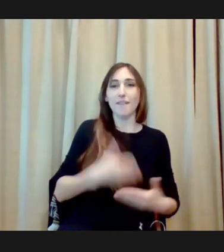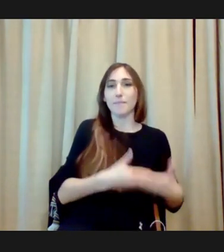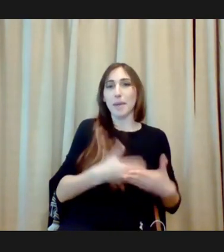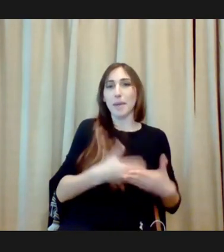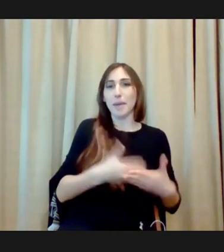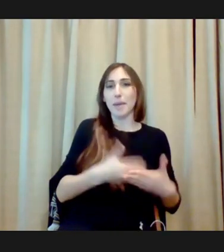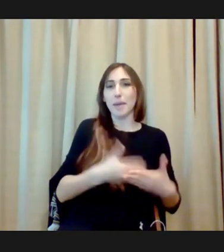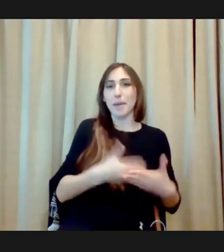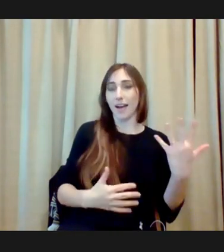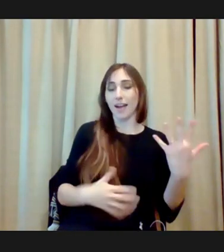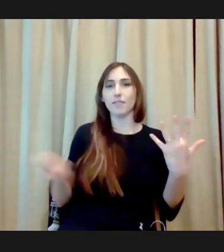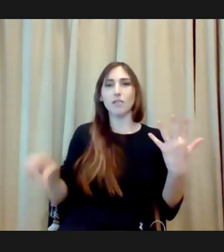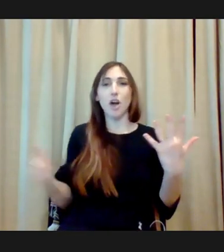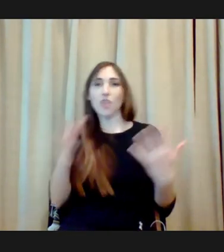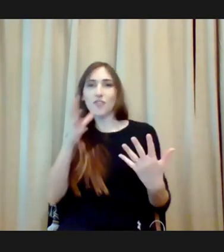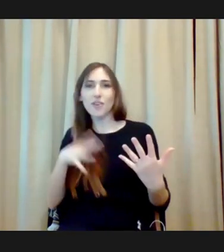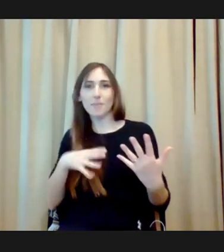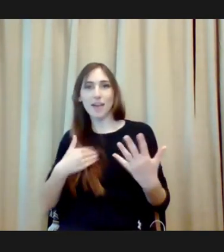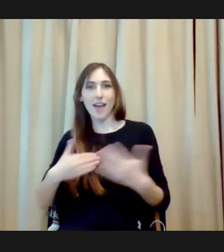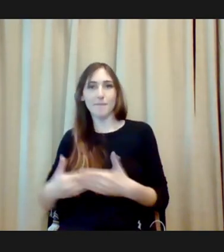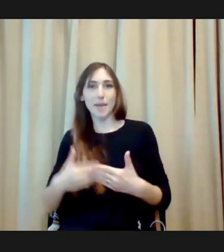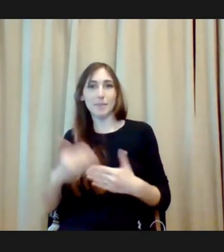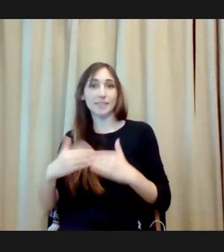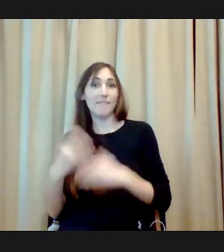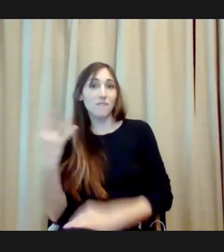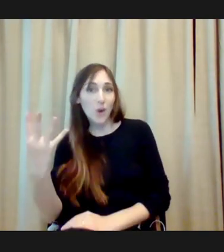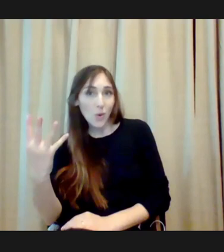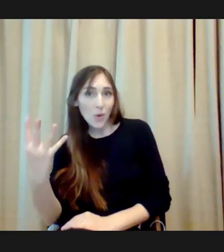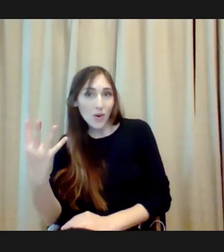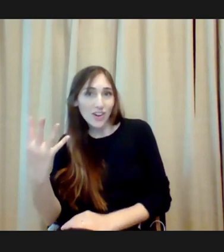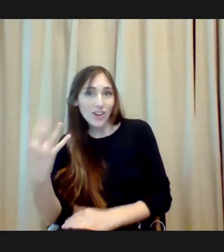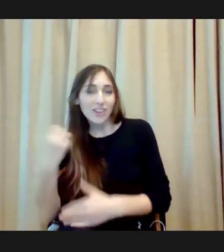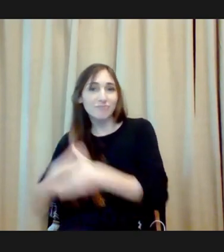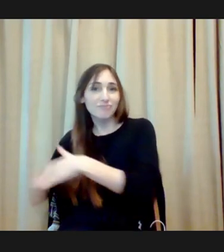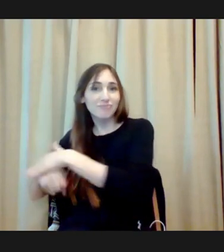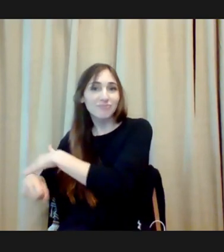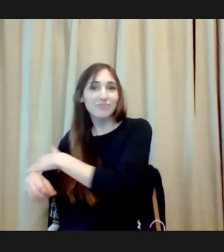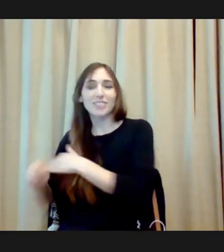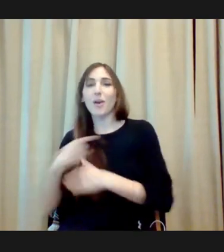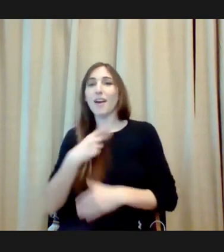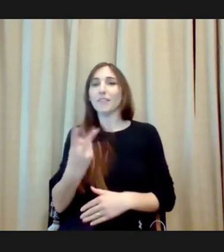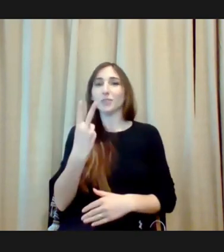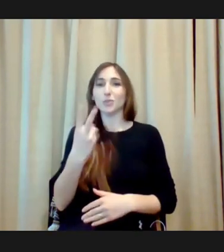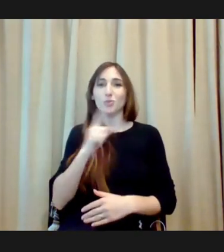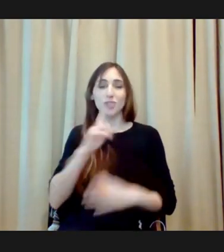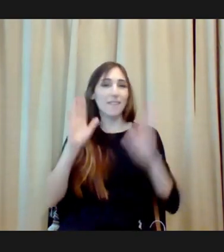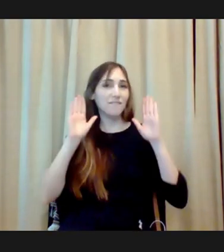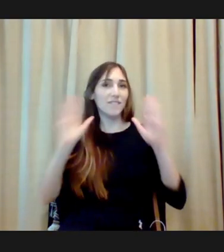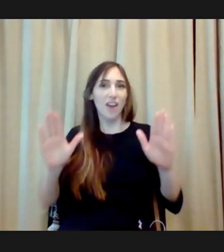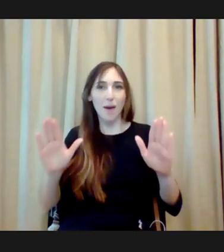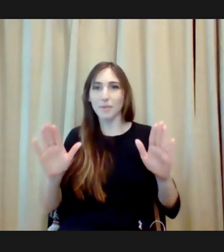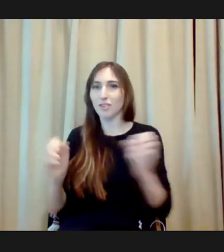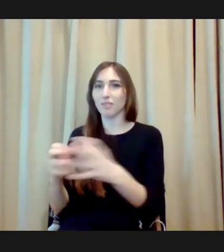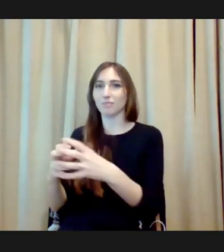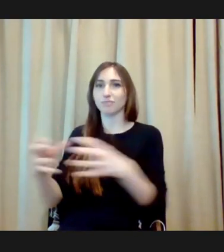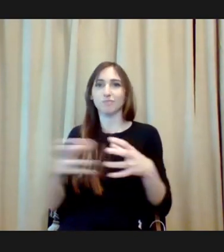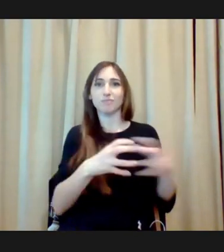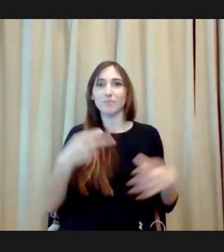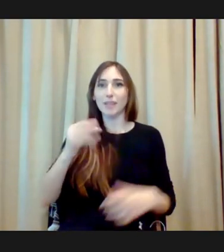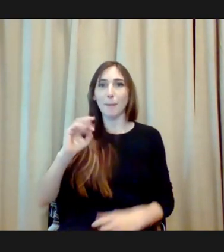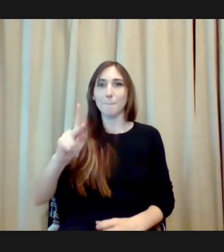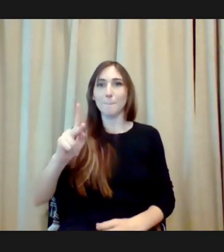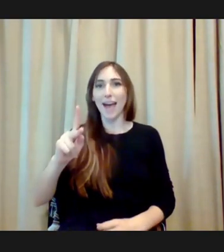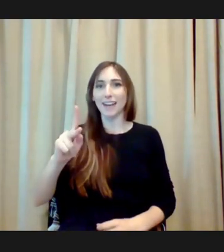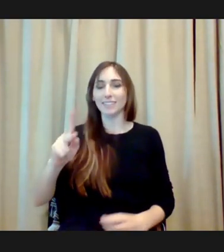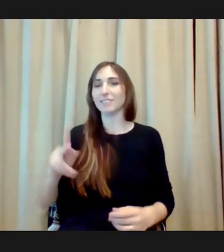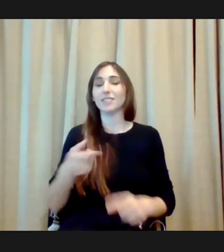pups. And so we had, you know, two really phenomenal events out of that. One is the pack size more than doubled just by the